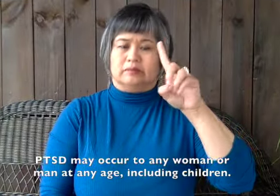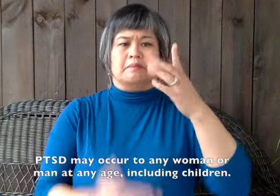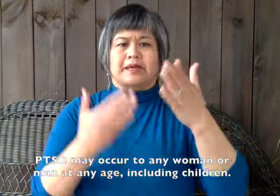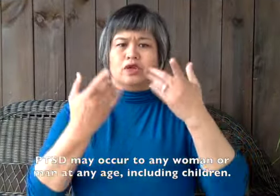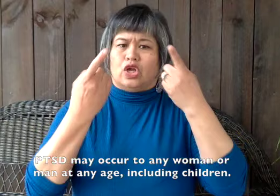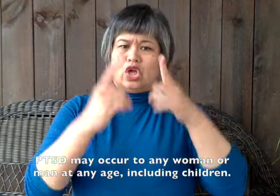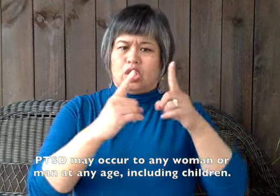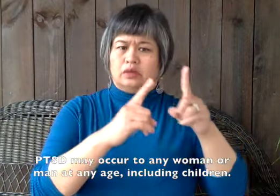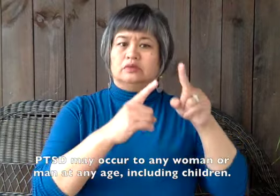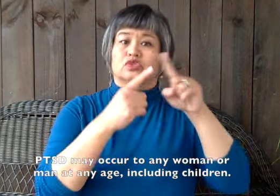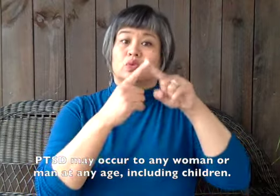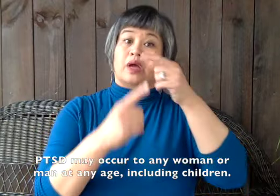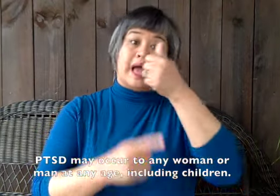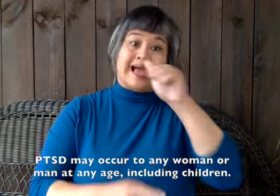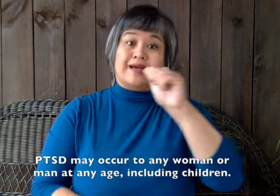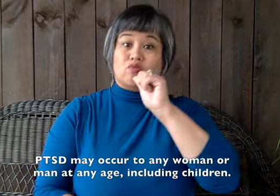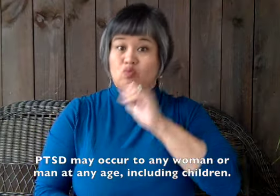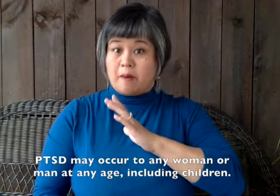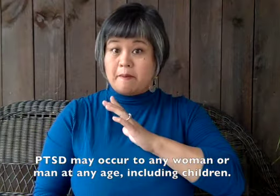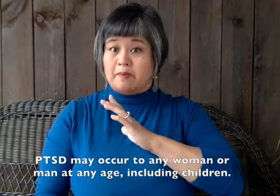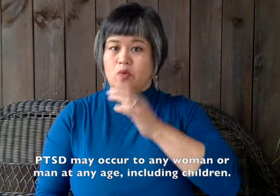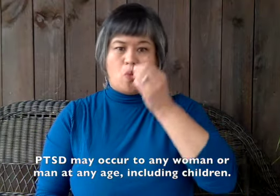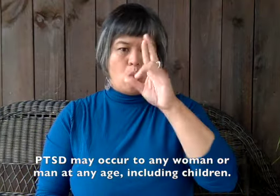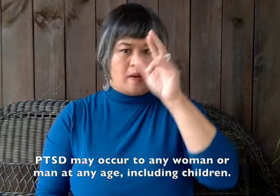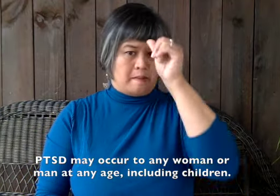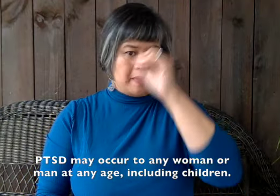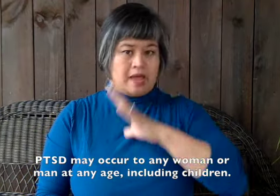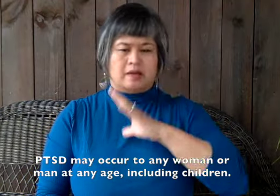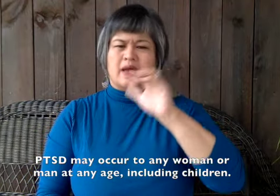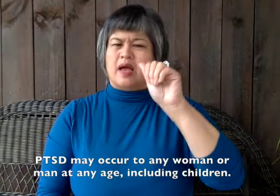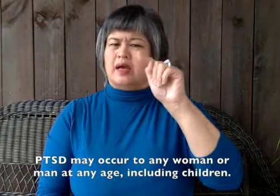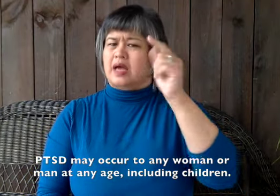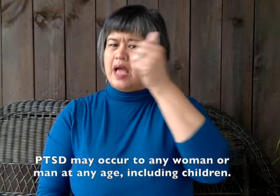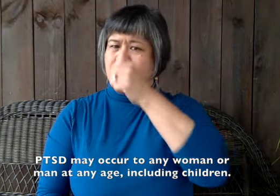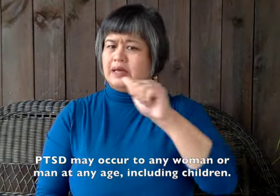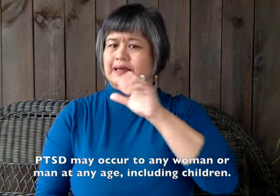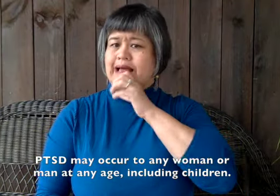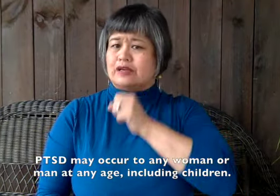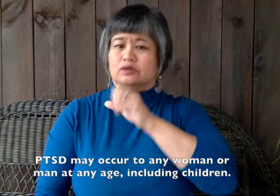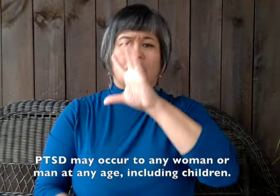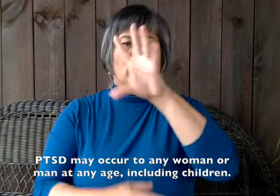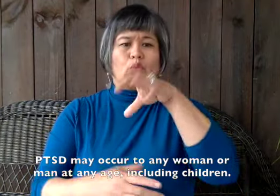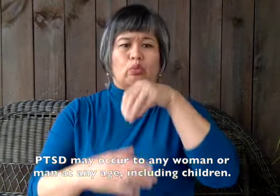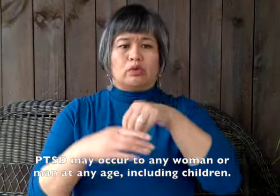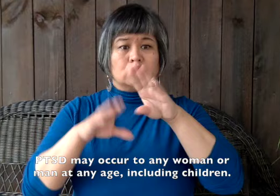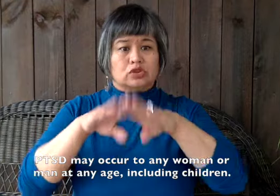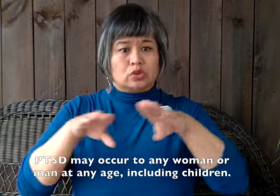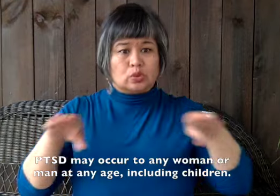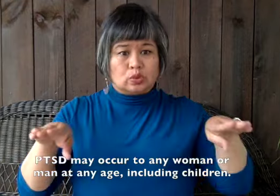PTSD may occur to any woman or man at any age, including children.